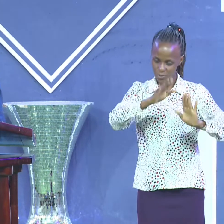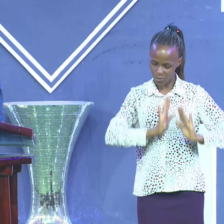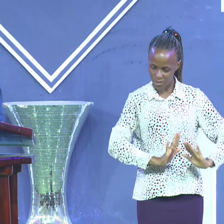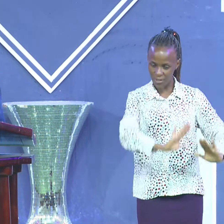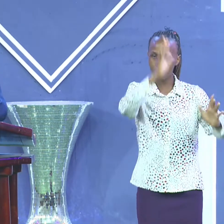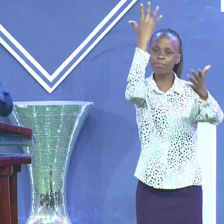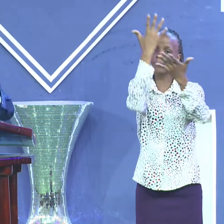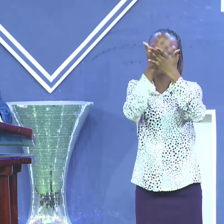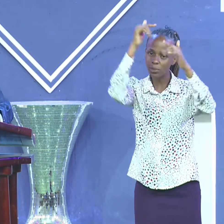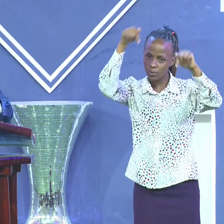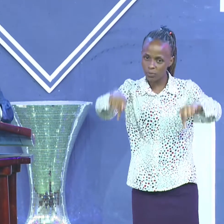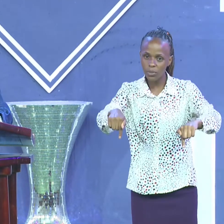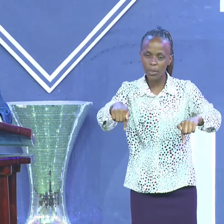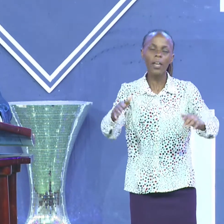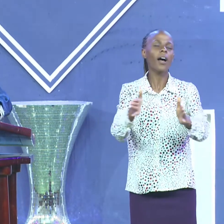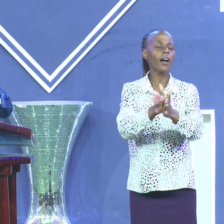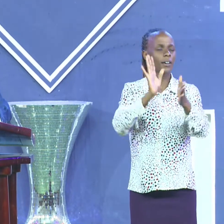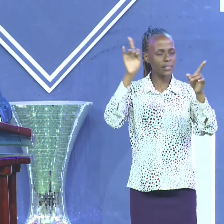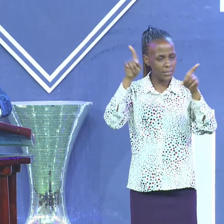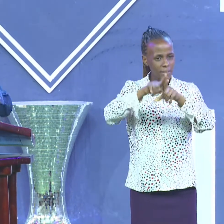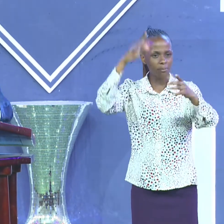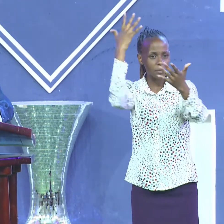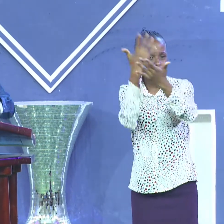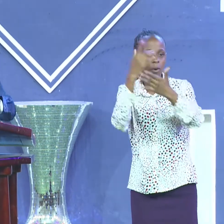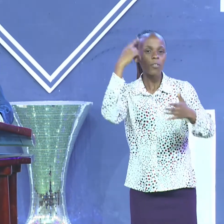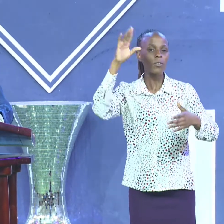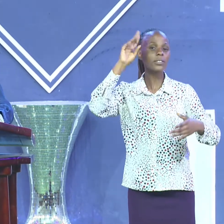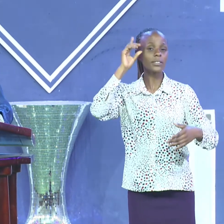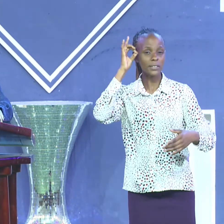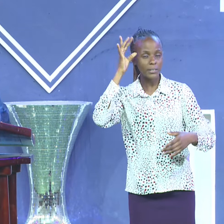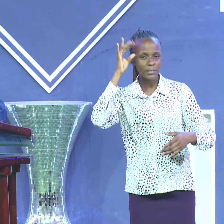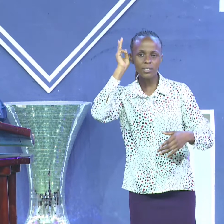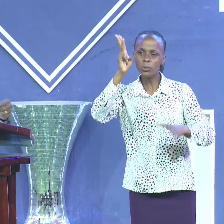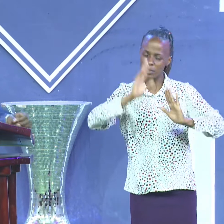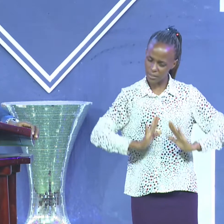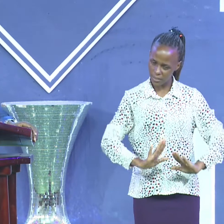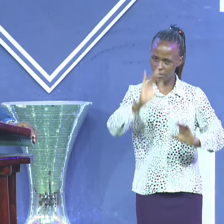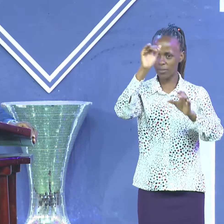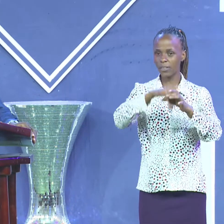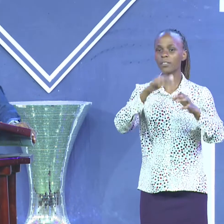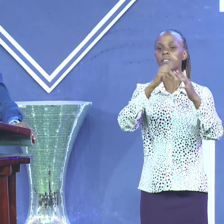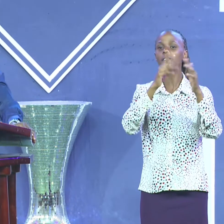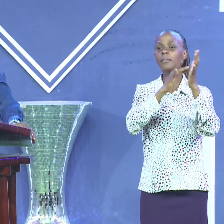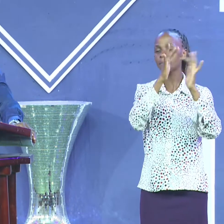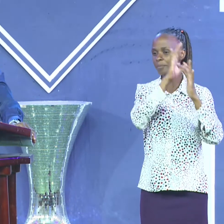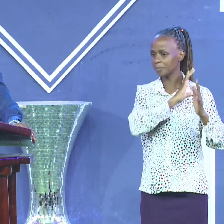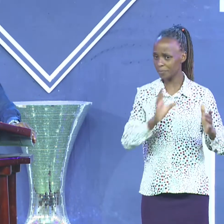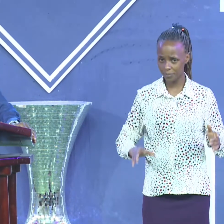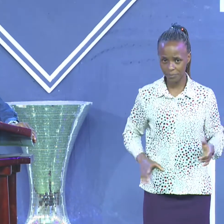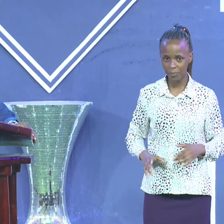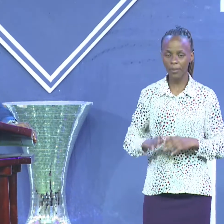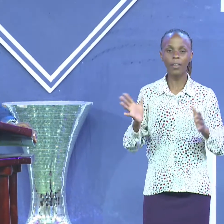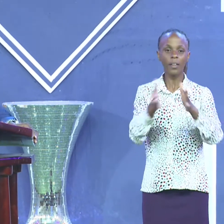operation is to leave the prison. We are also leaving the prisons of sicknesses in Jesus'